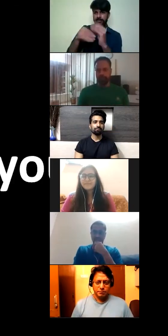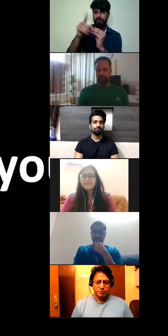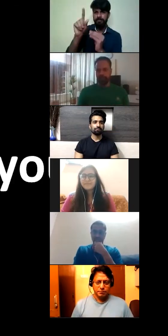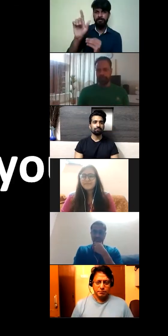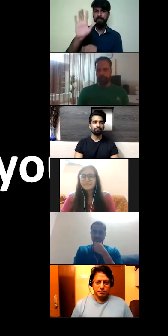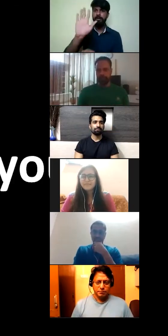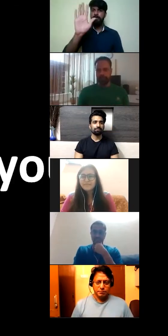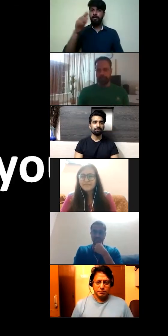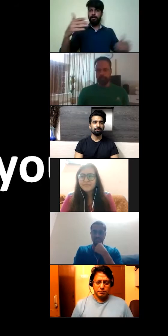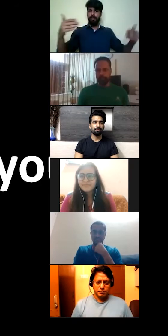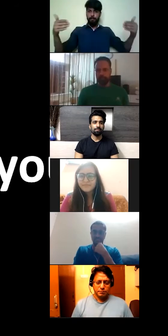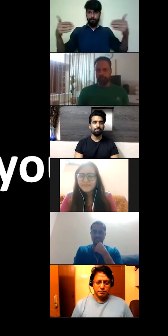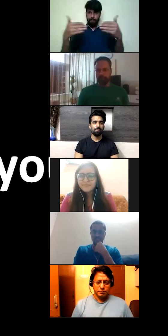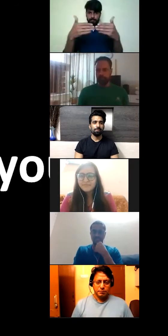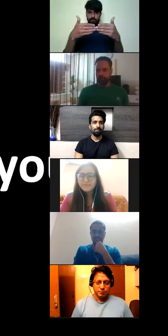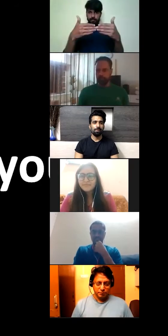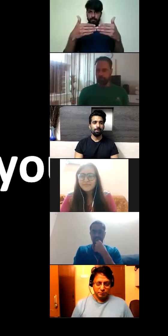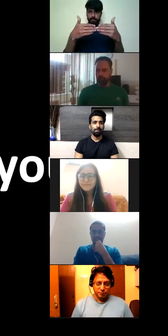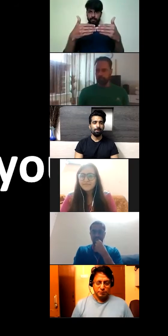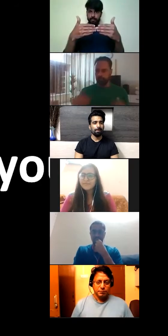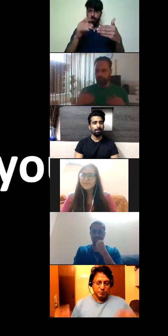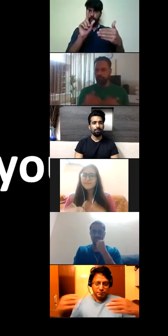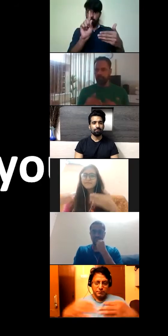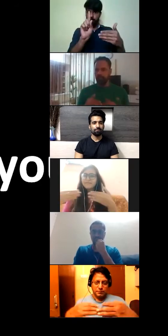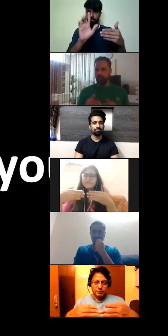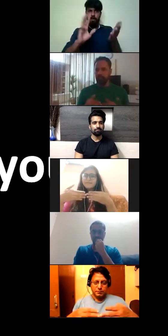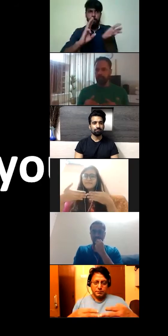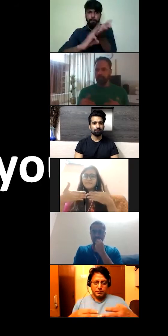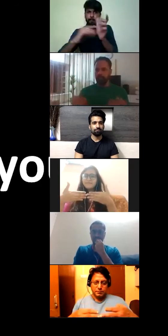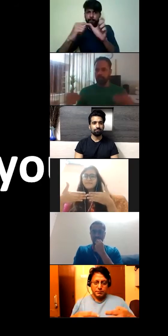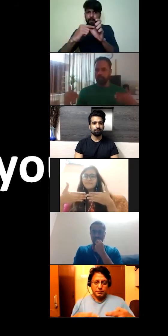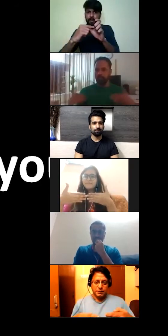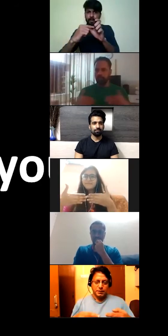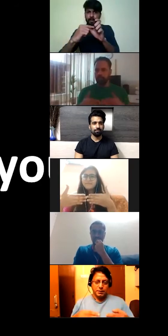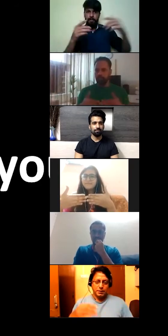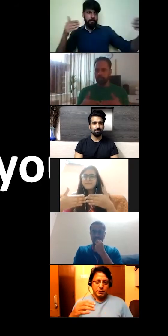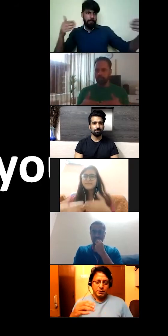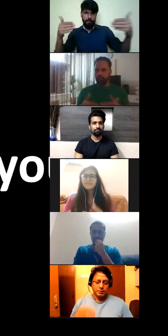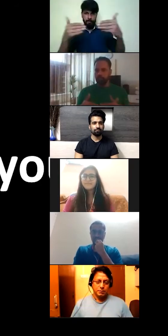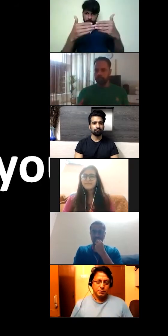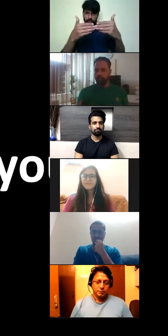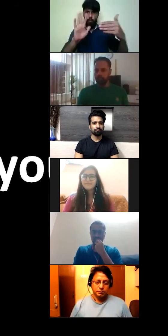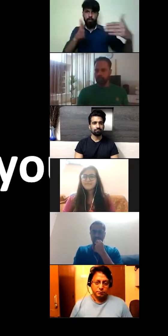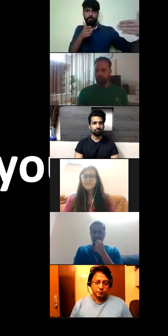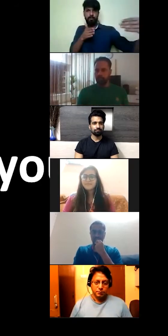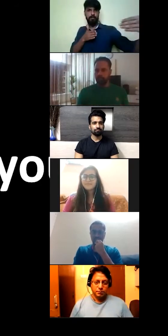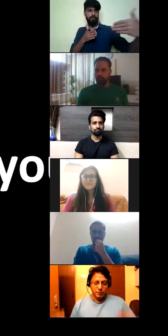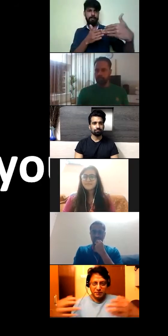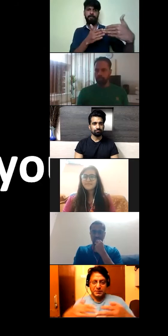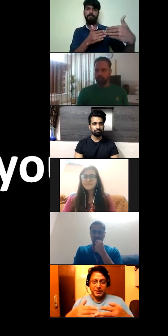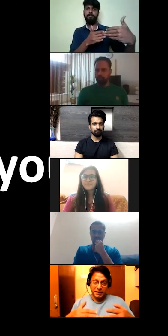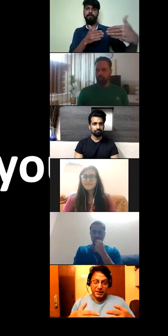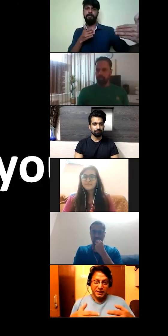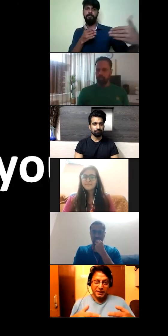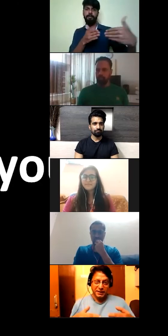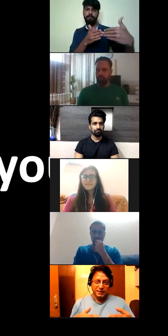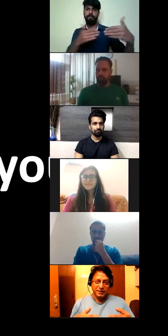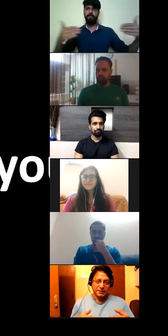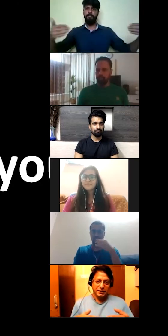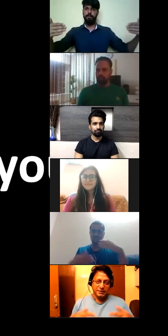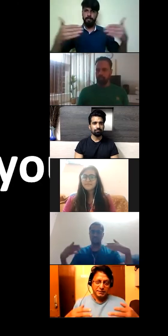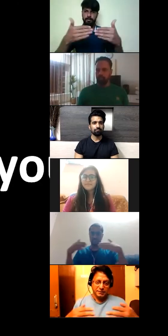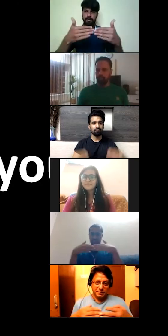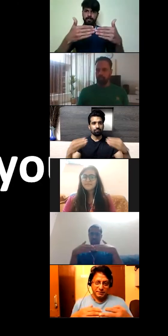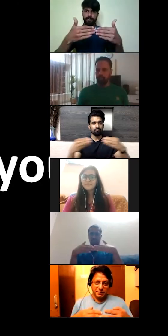Can we go back to the class? Yeah. So when we are signing meet, MEET, meet, we are signing. So you have